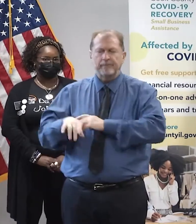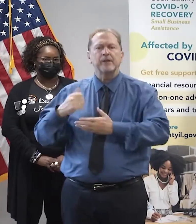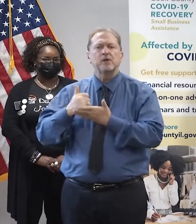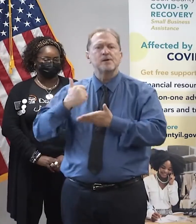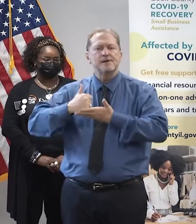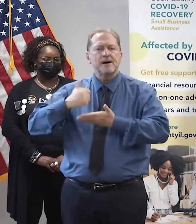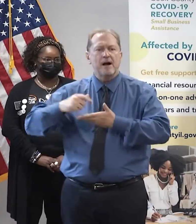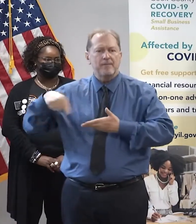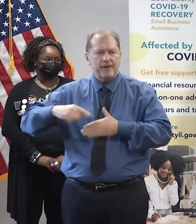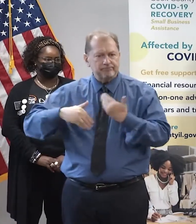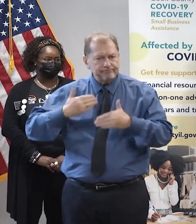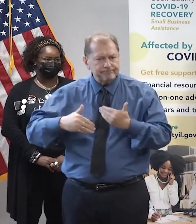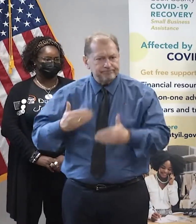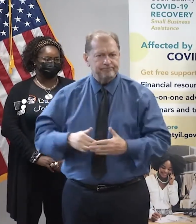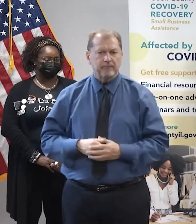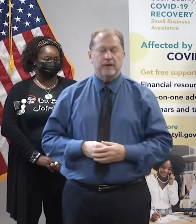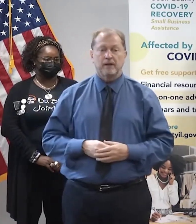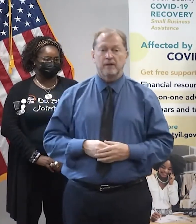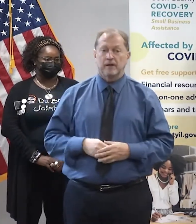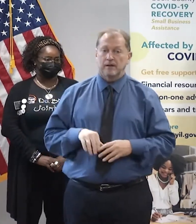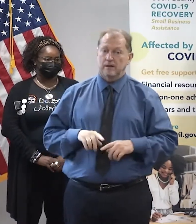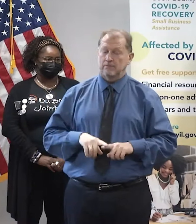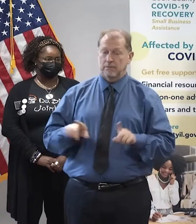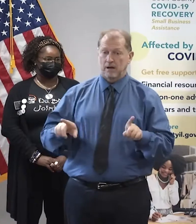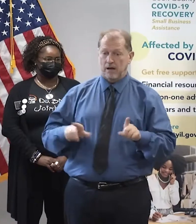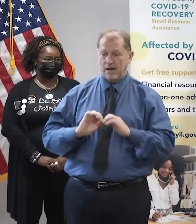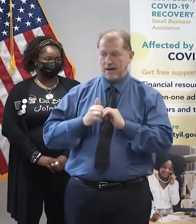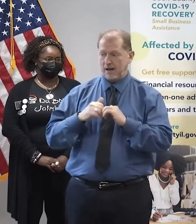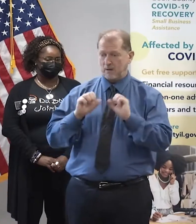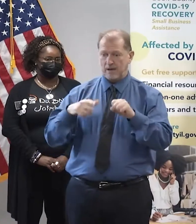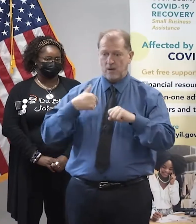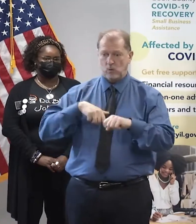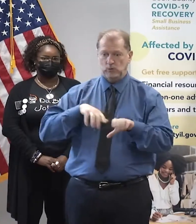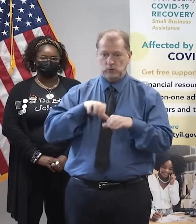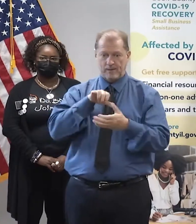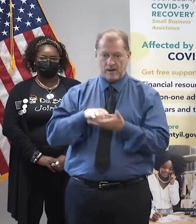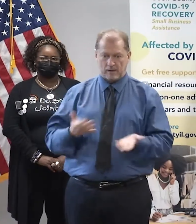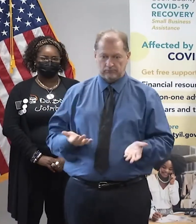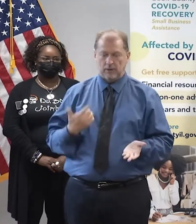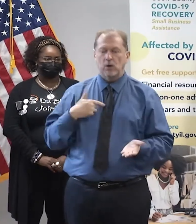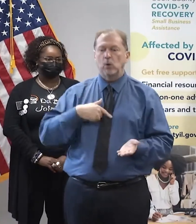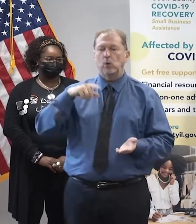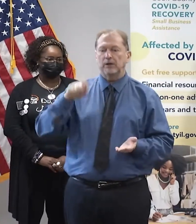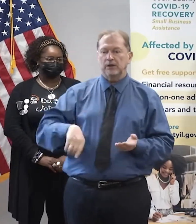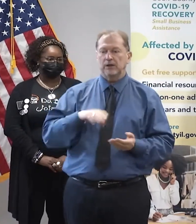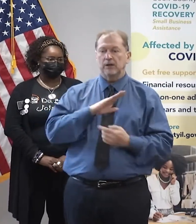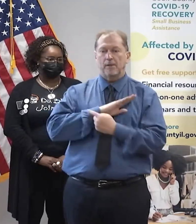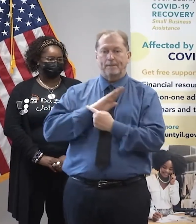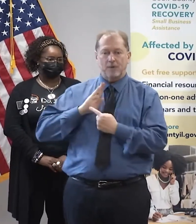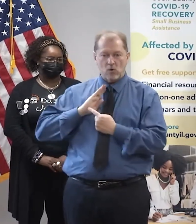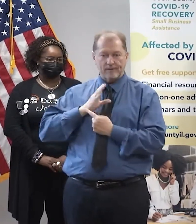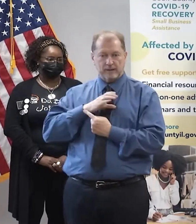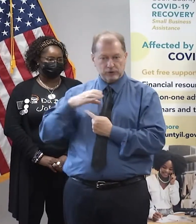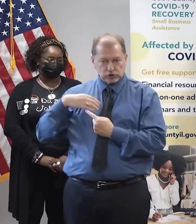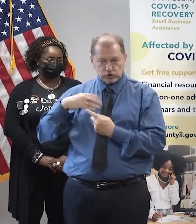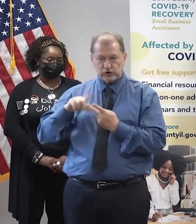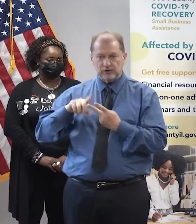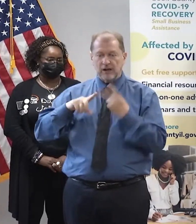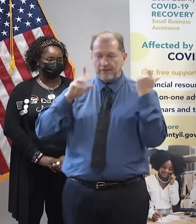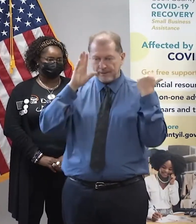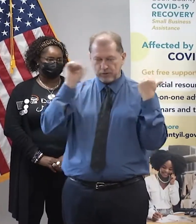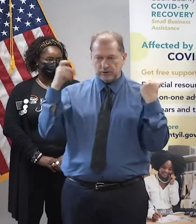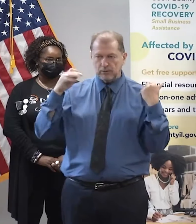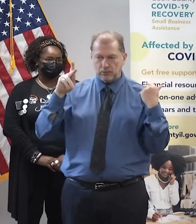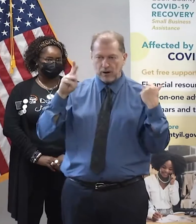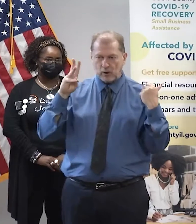of this would not have been possible without the leadership of President Preckwinkle and this board. The president's